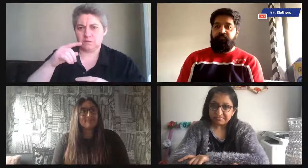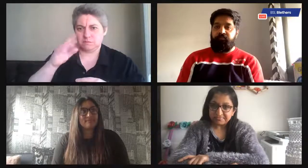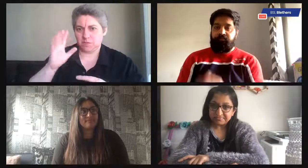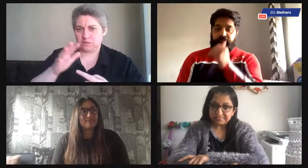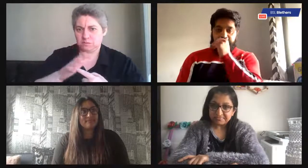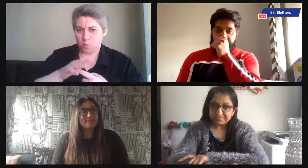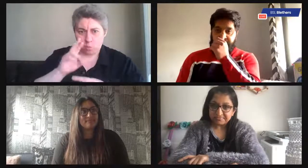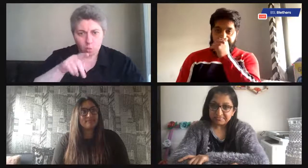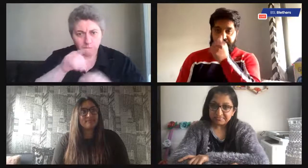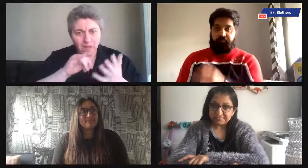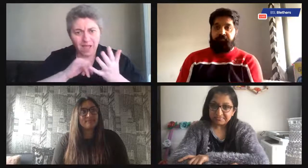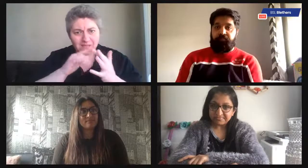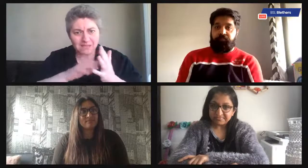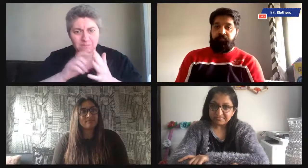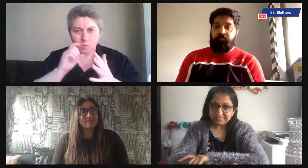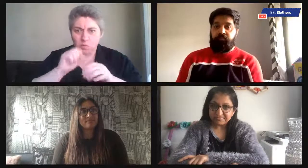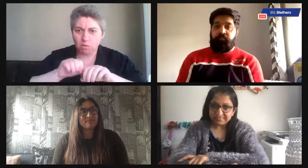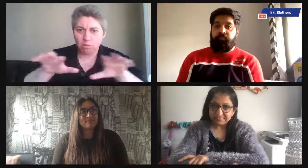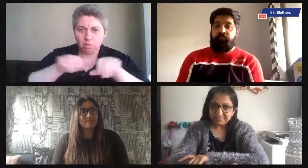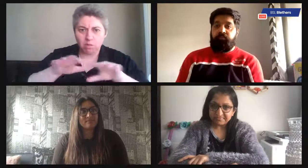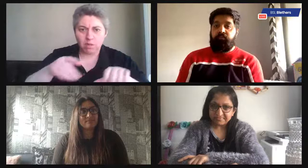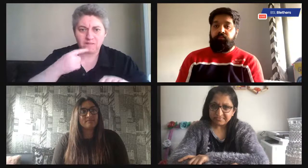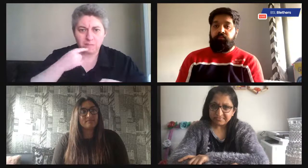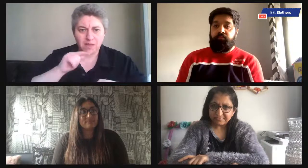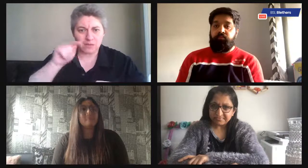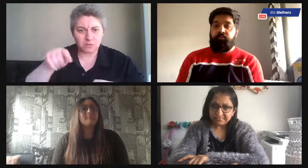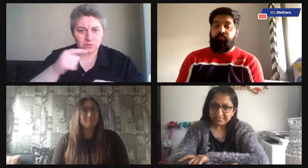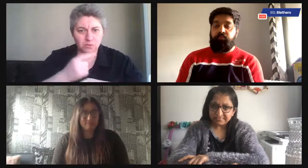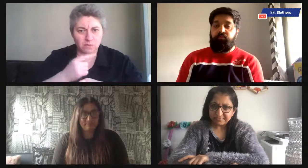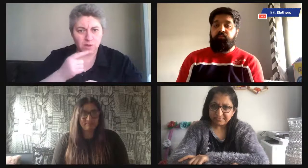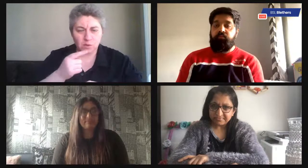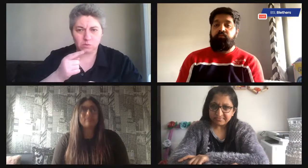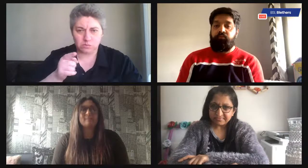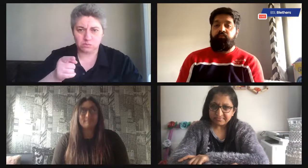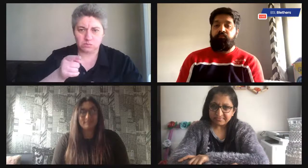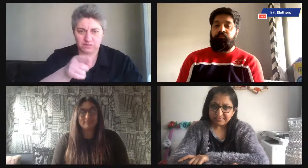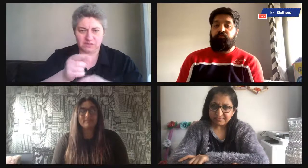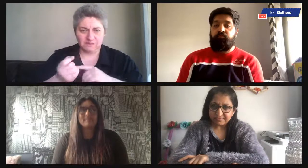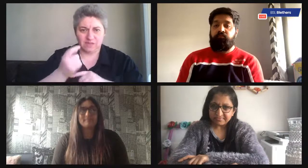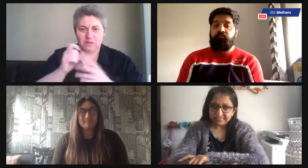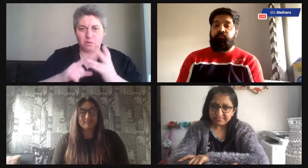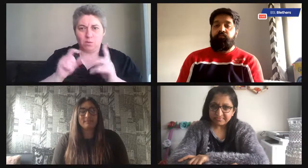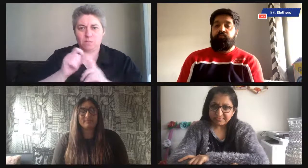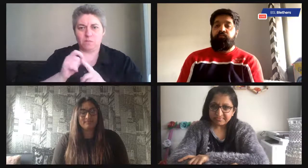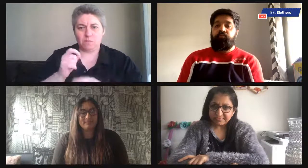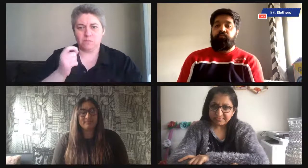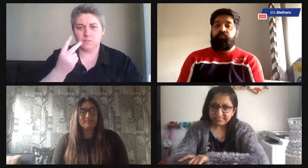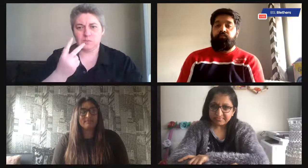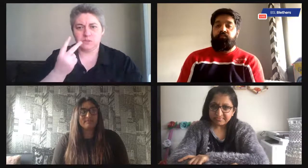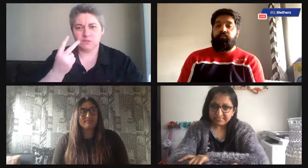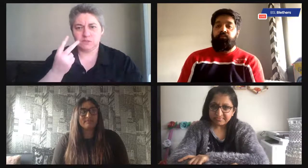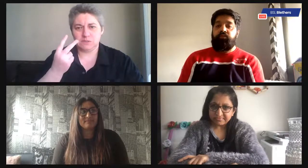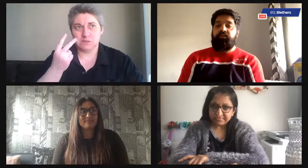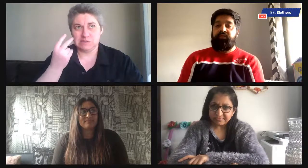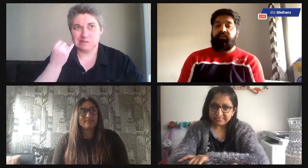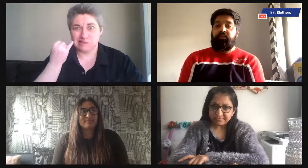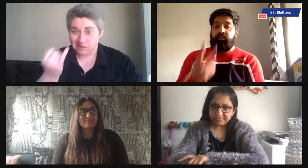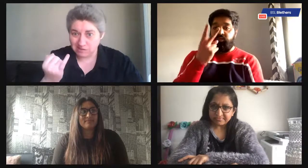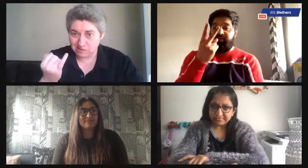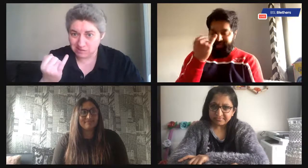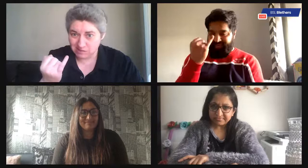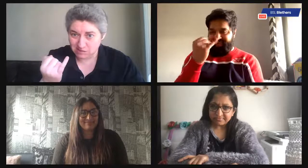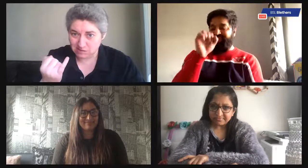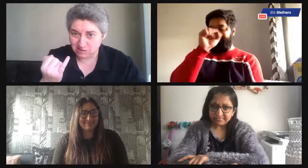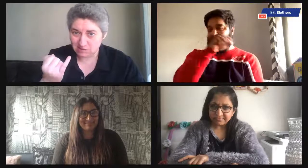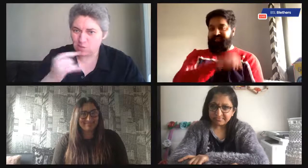Scotland to host it. So it's such an important conference. So I hope you're going to have lots of social media out there, making sure that people